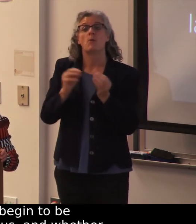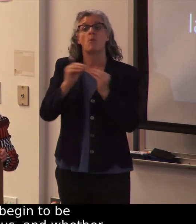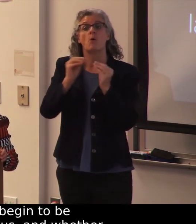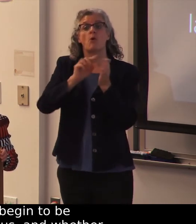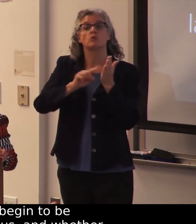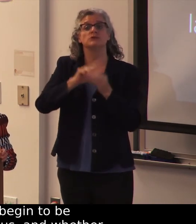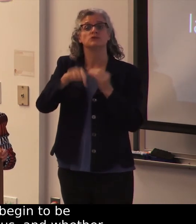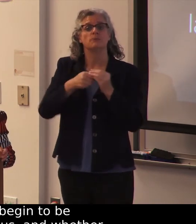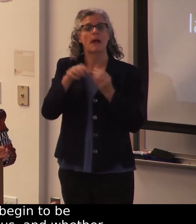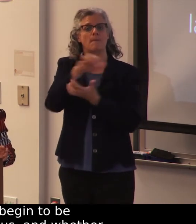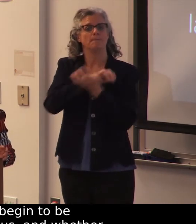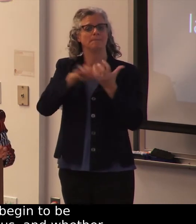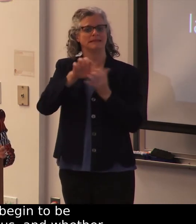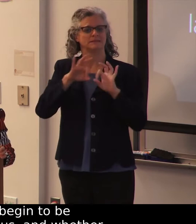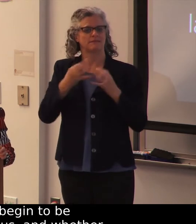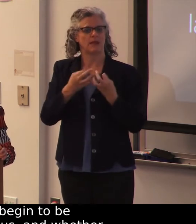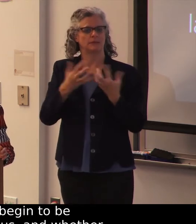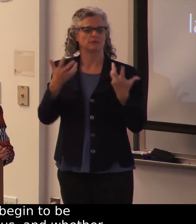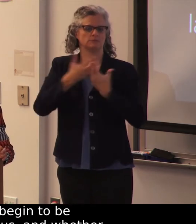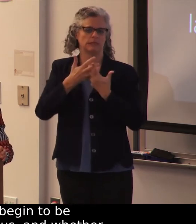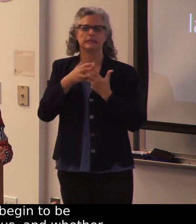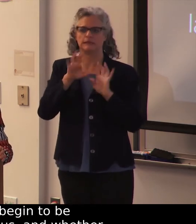right?